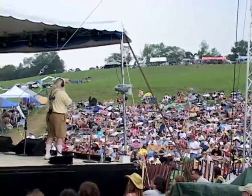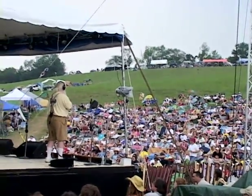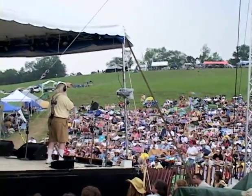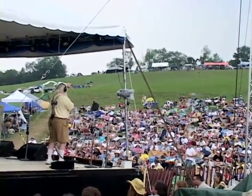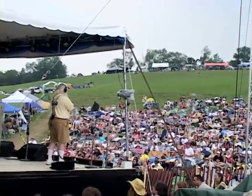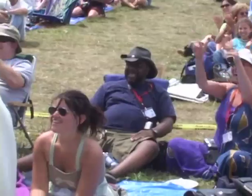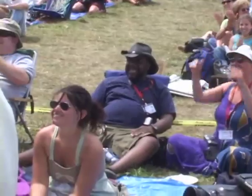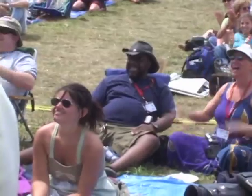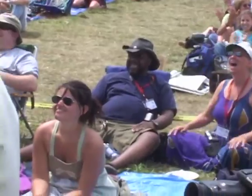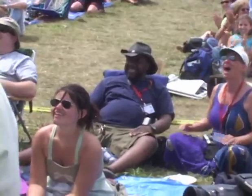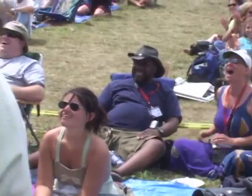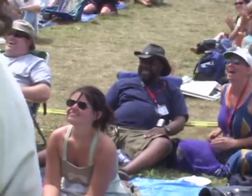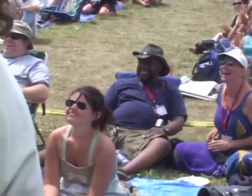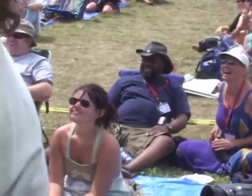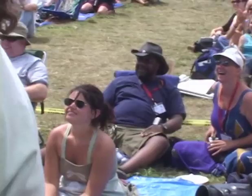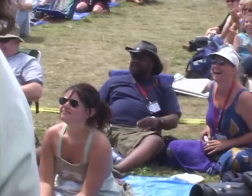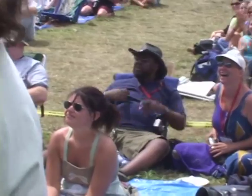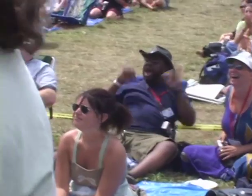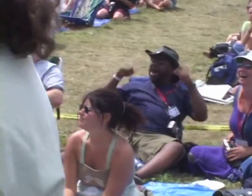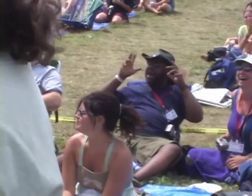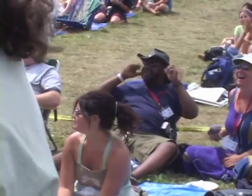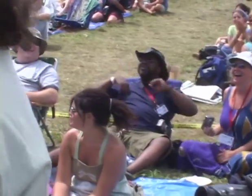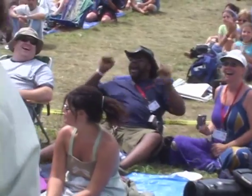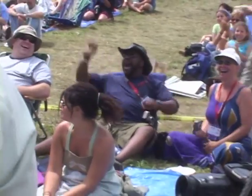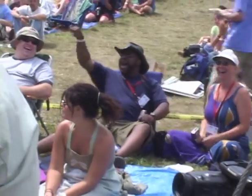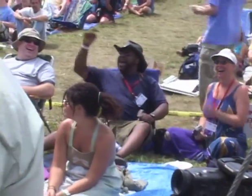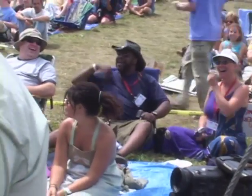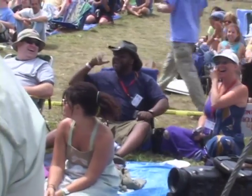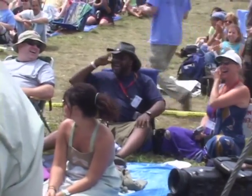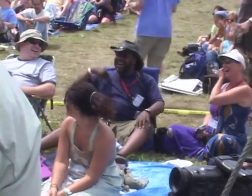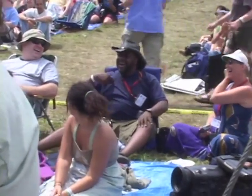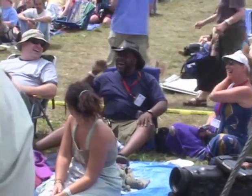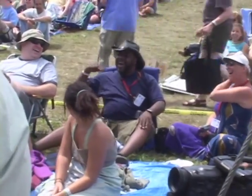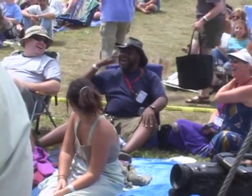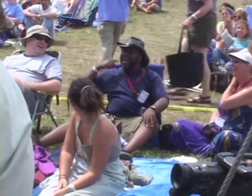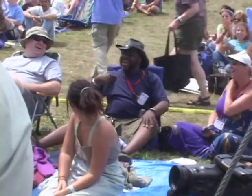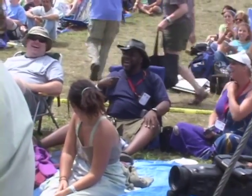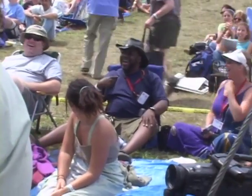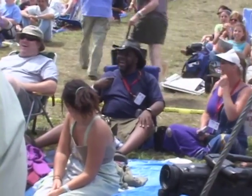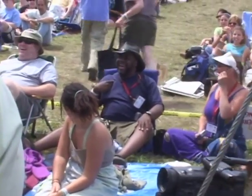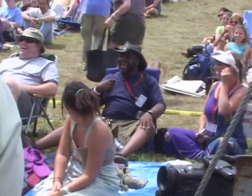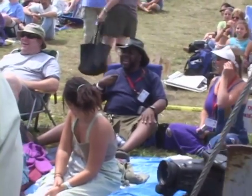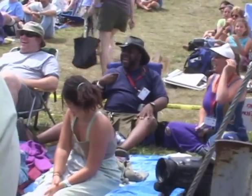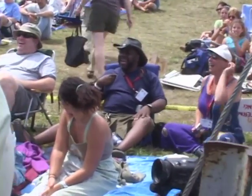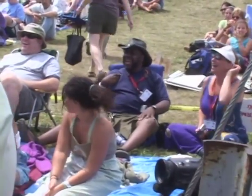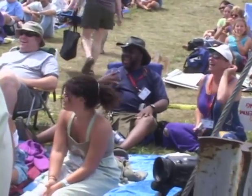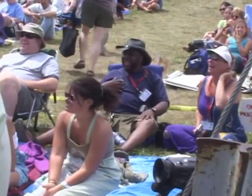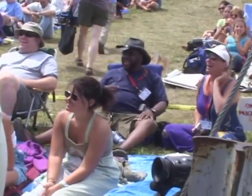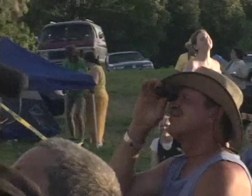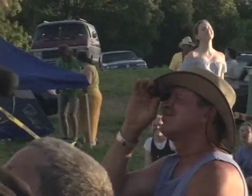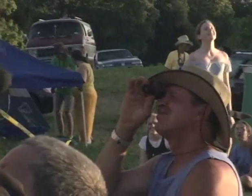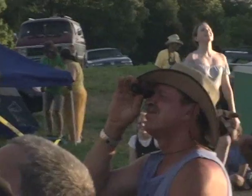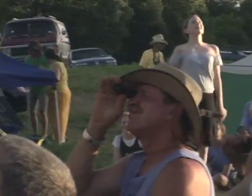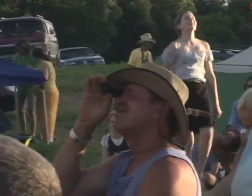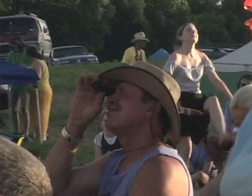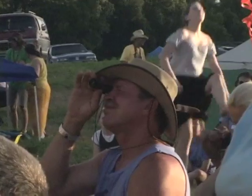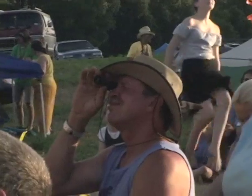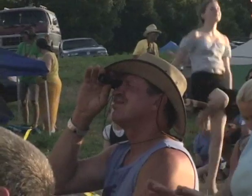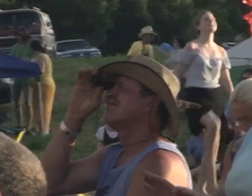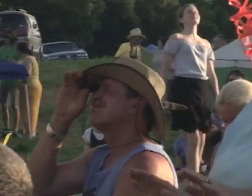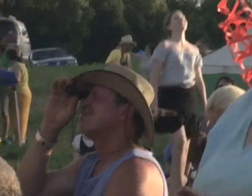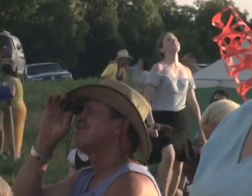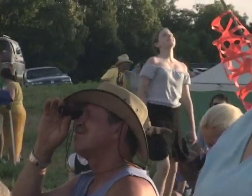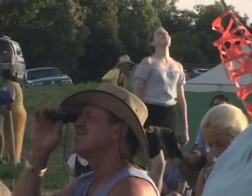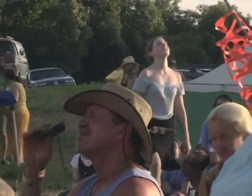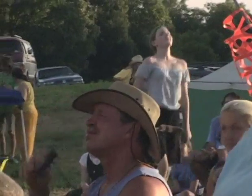Poets, heart to hell in the scene, the minstrel spirit has died. Things I love about you mostly to roll these wheels.